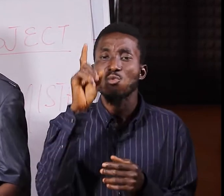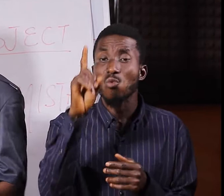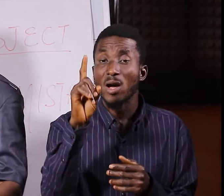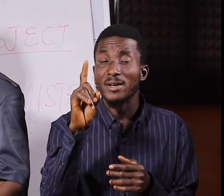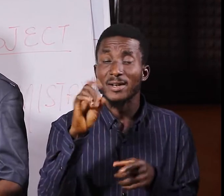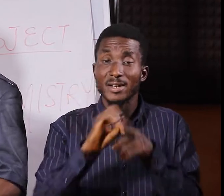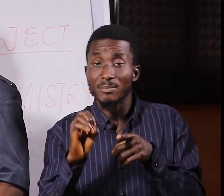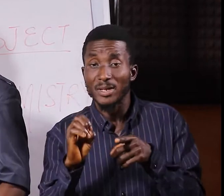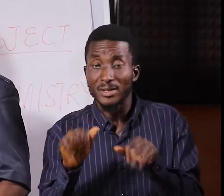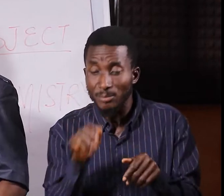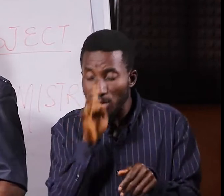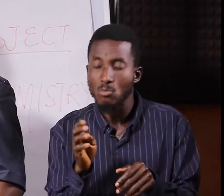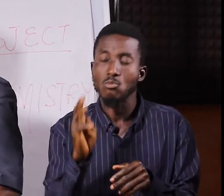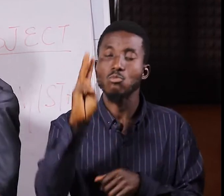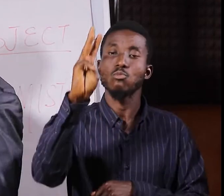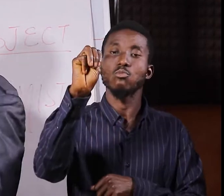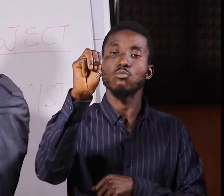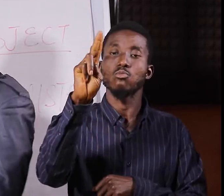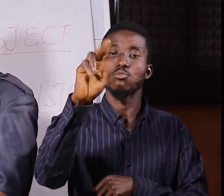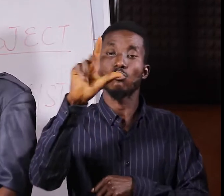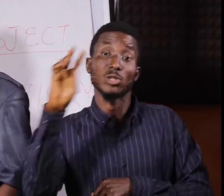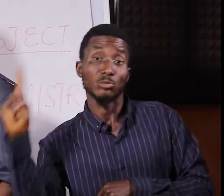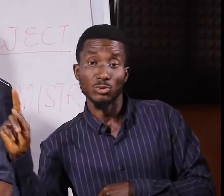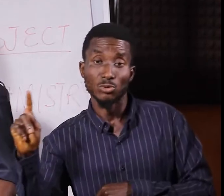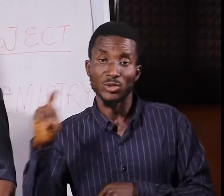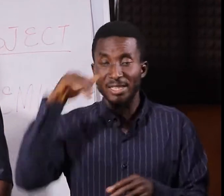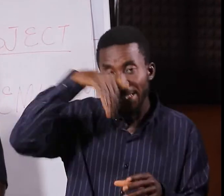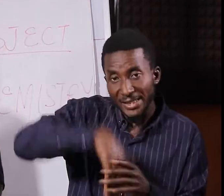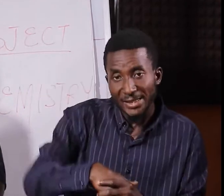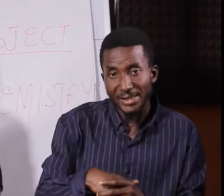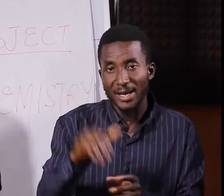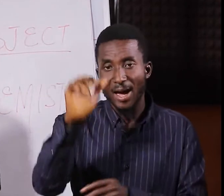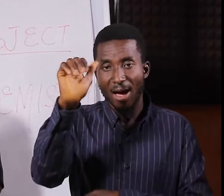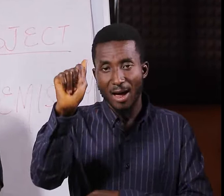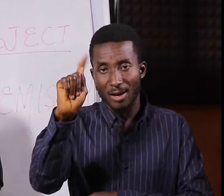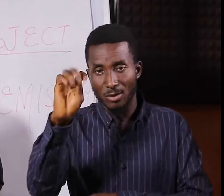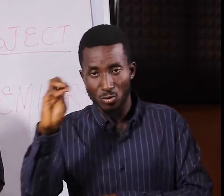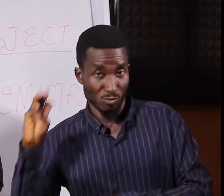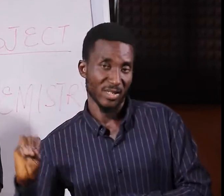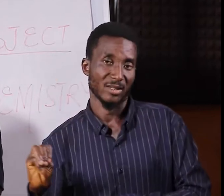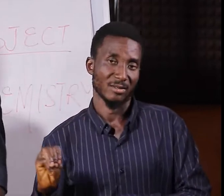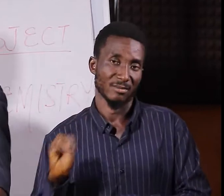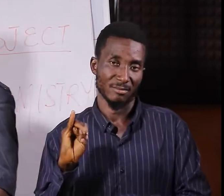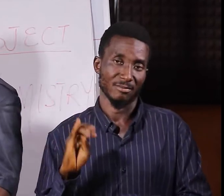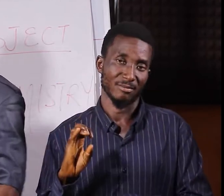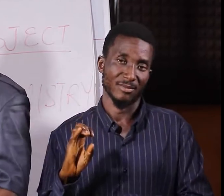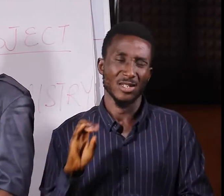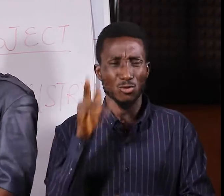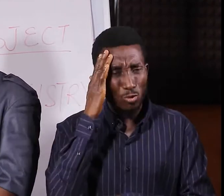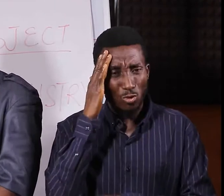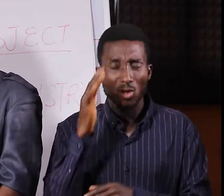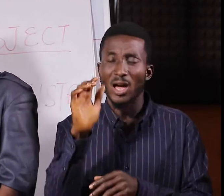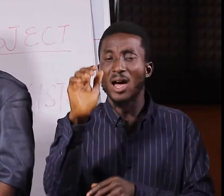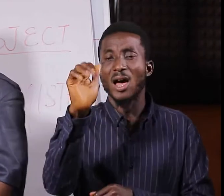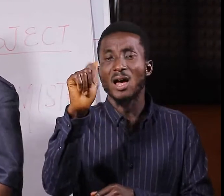be multiple atomic, while one molecule in terms of an element that is monoatomic. Like you know, atomicity is the